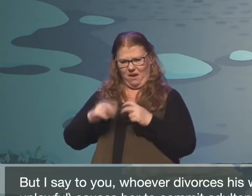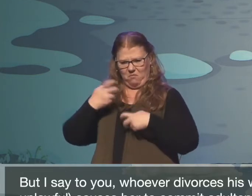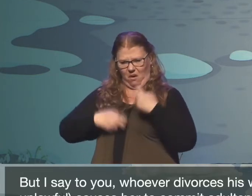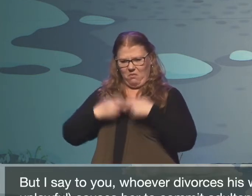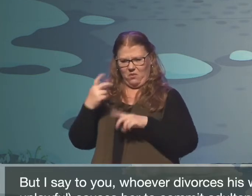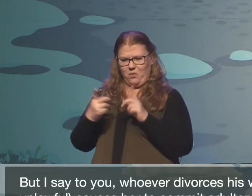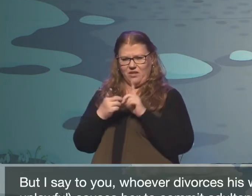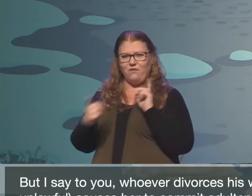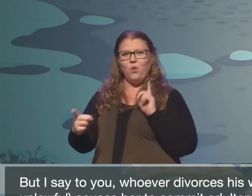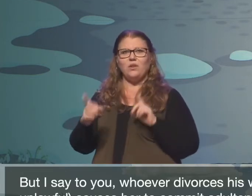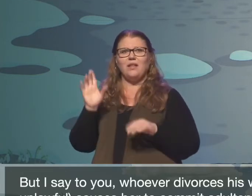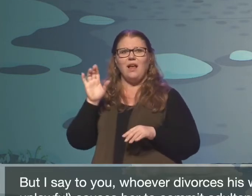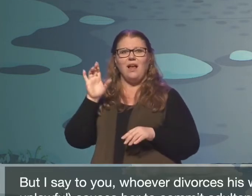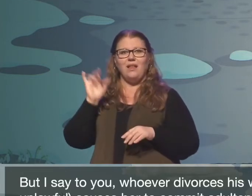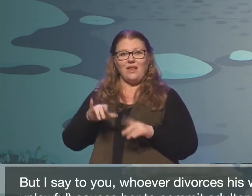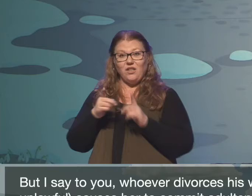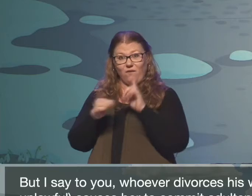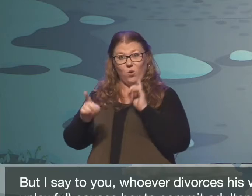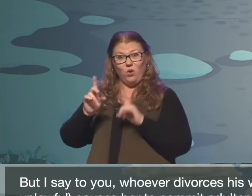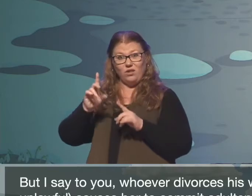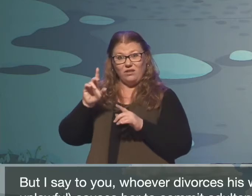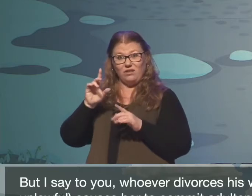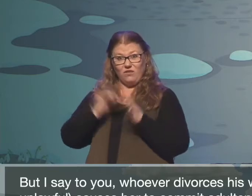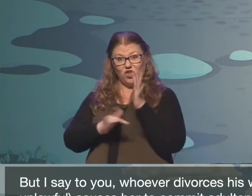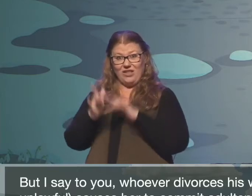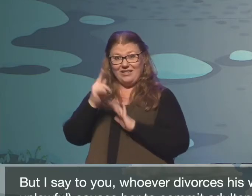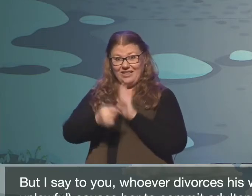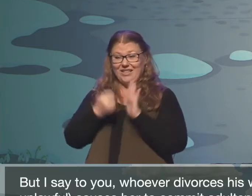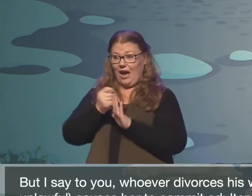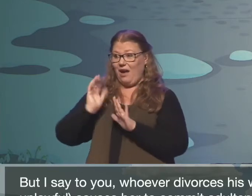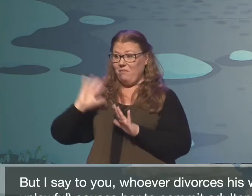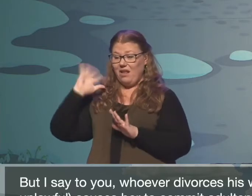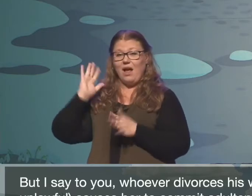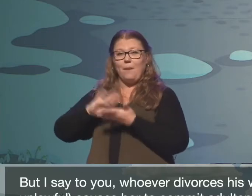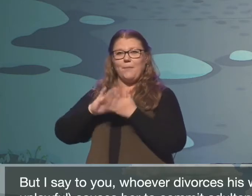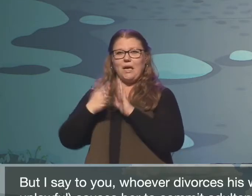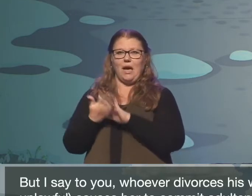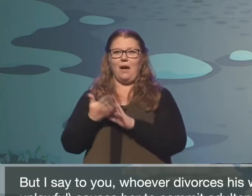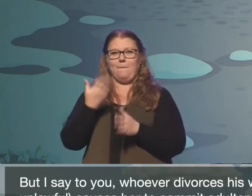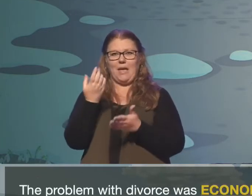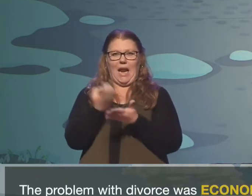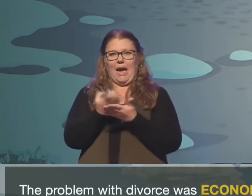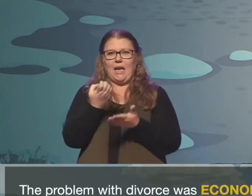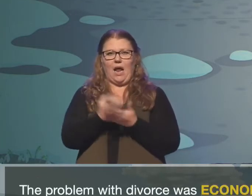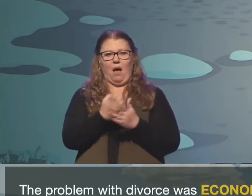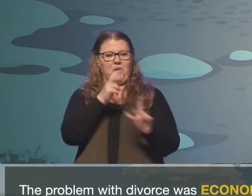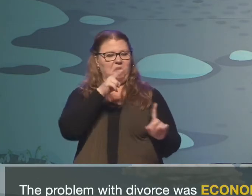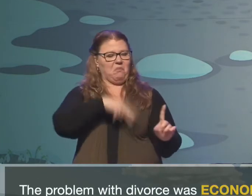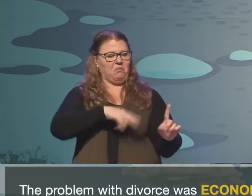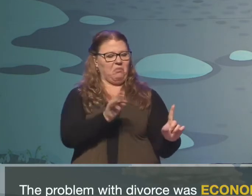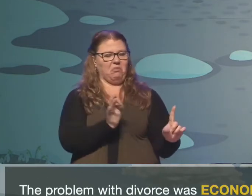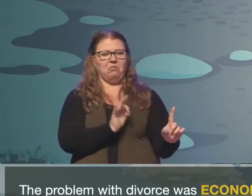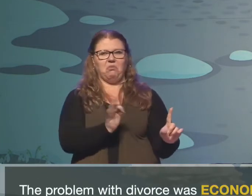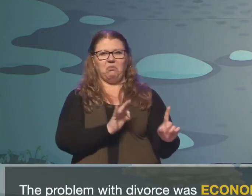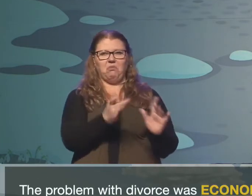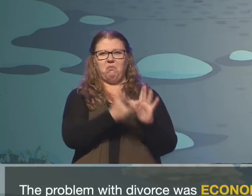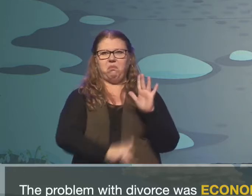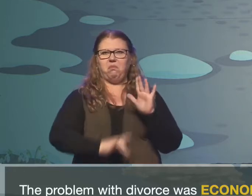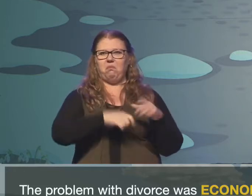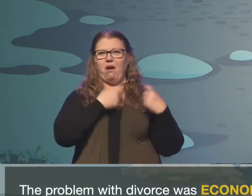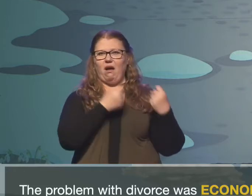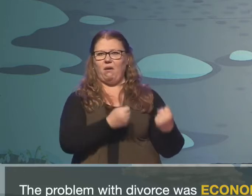divorce is that divorce, for Jesus' time, had become an economic objectification and an exploitation of